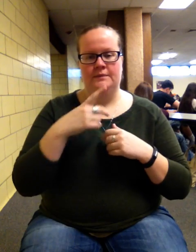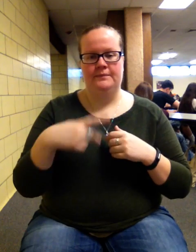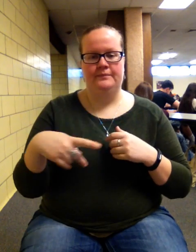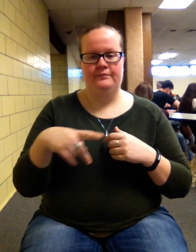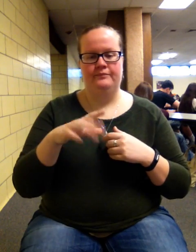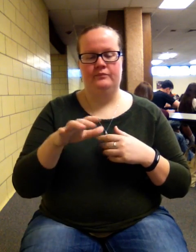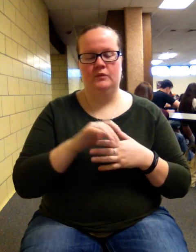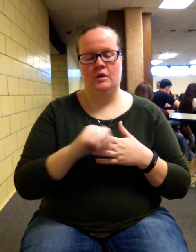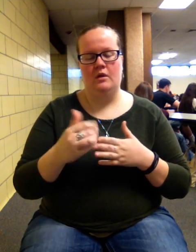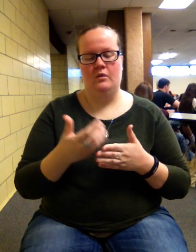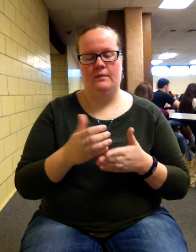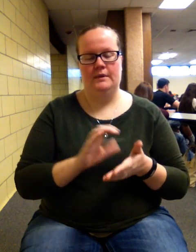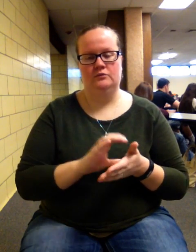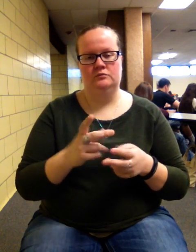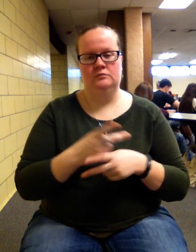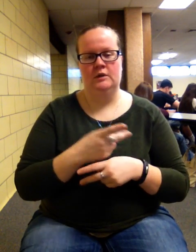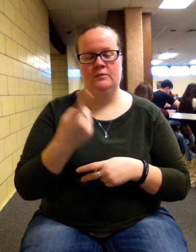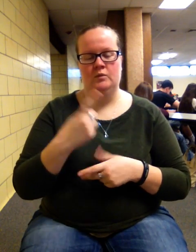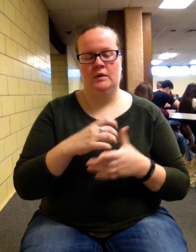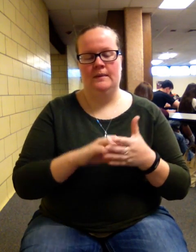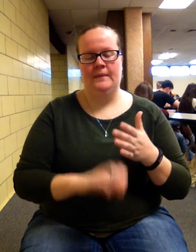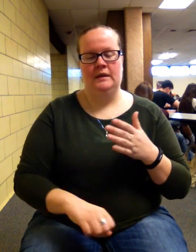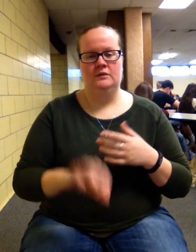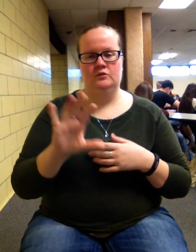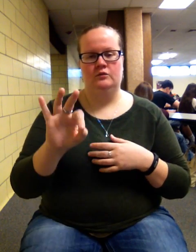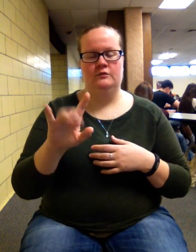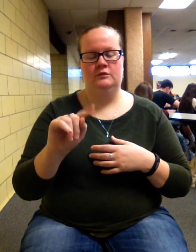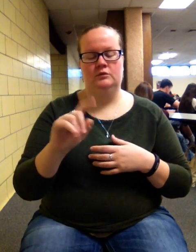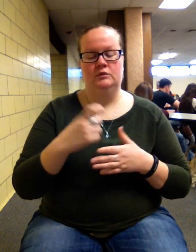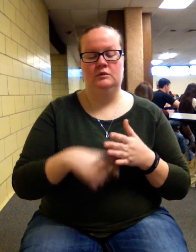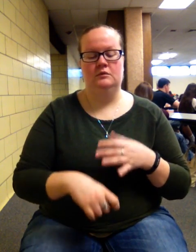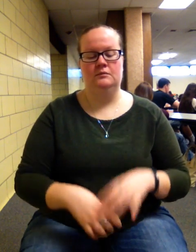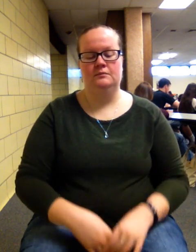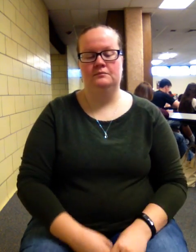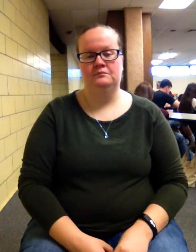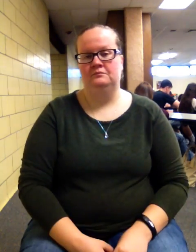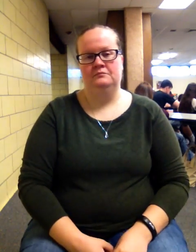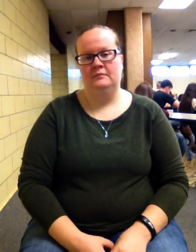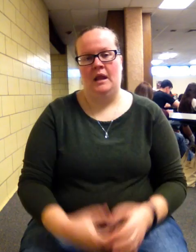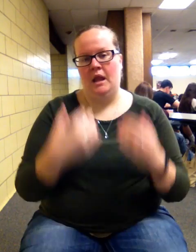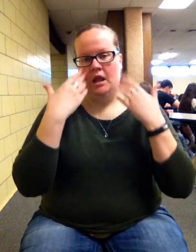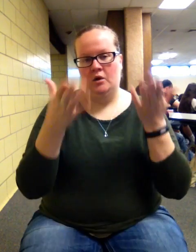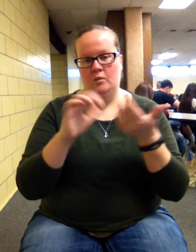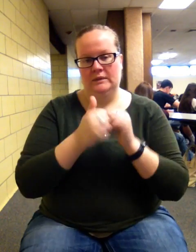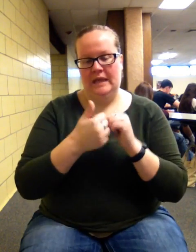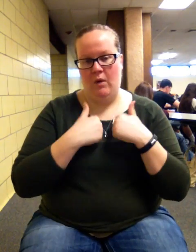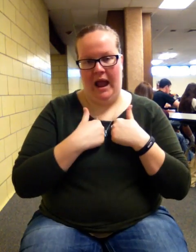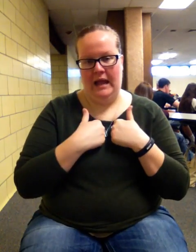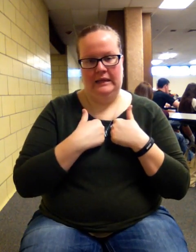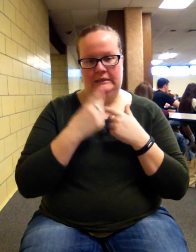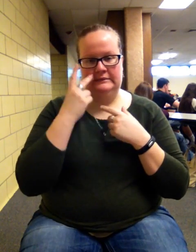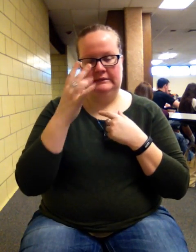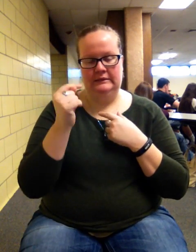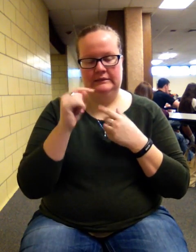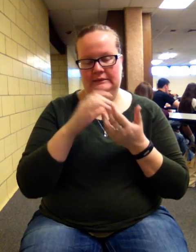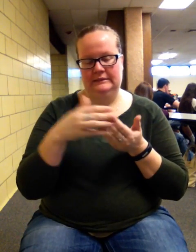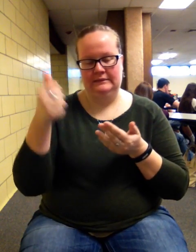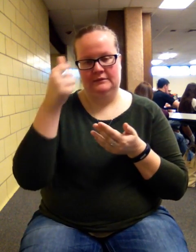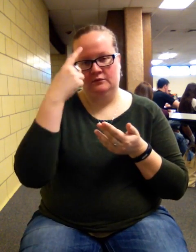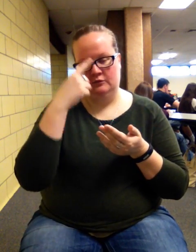amount, times 1 minus your float cost. I don't know, that's just how I see it. That's the easiest for me. I'm going to scoot this